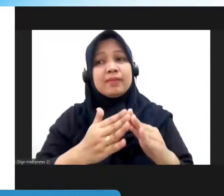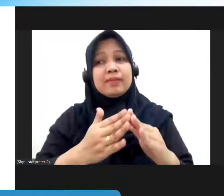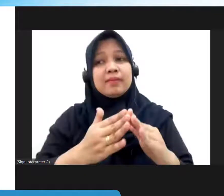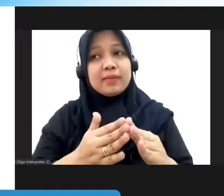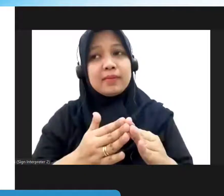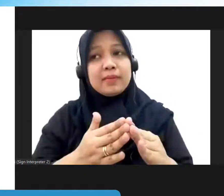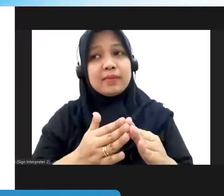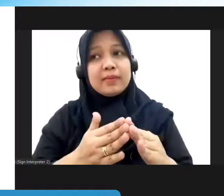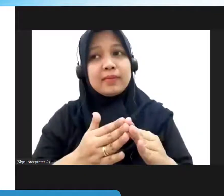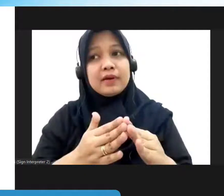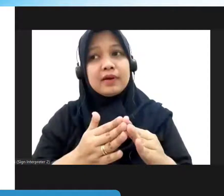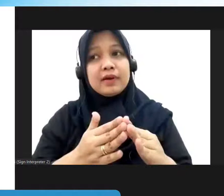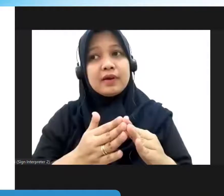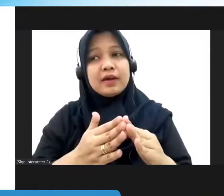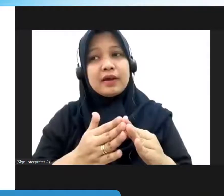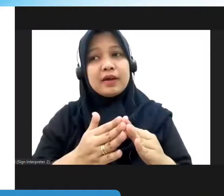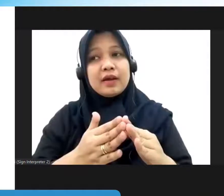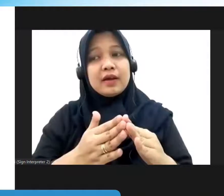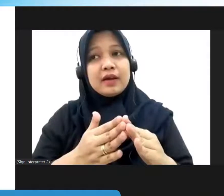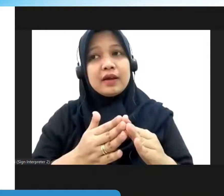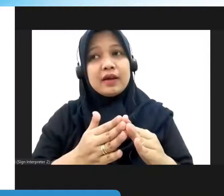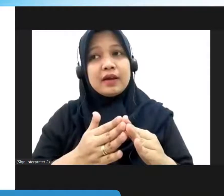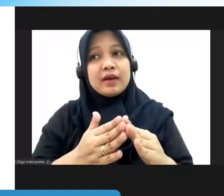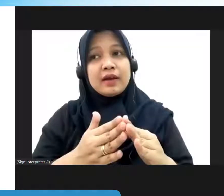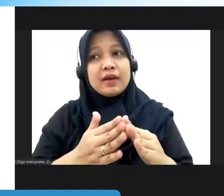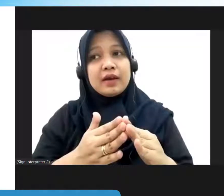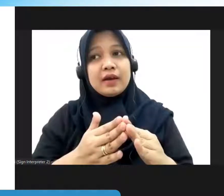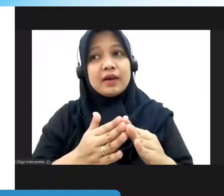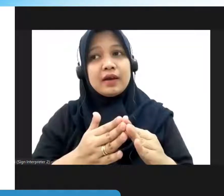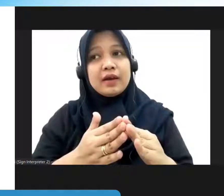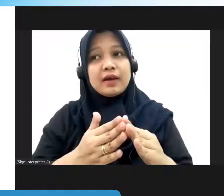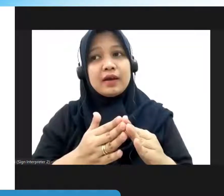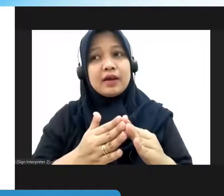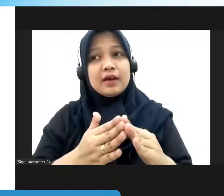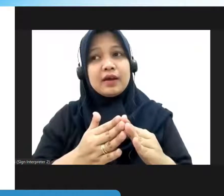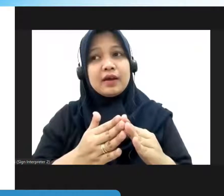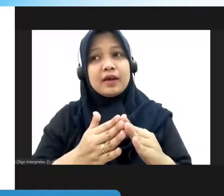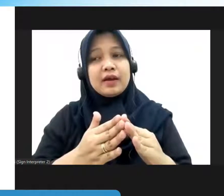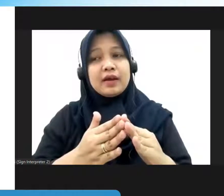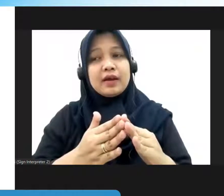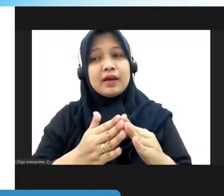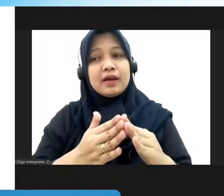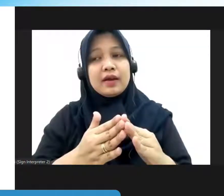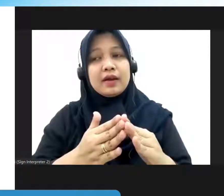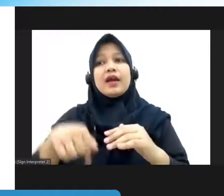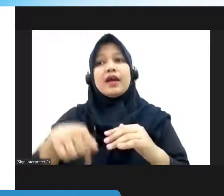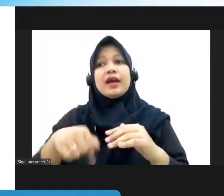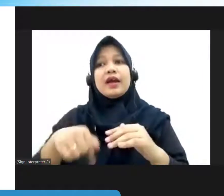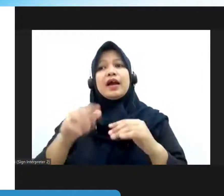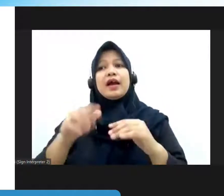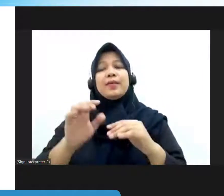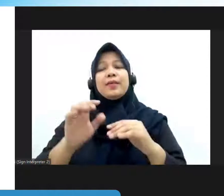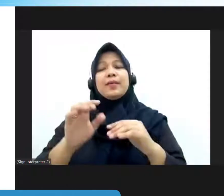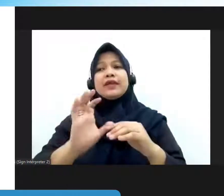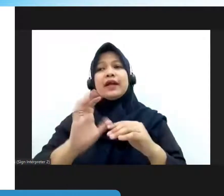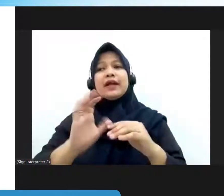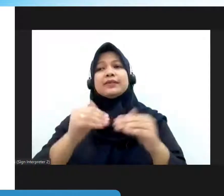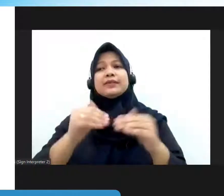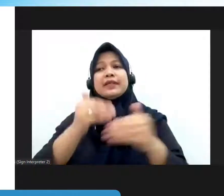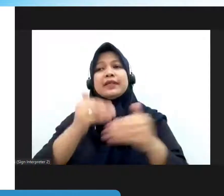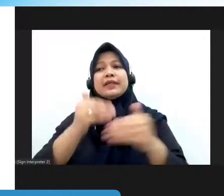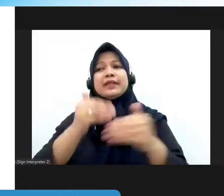Because until unless we don't kind of hand them the tools and mechanism to respond to